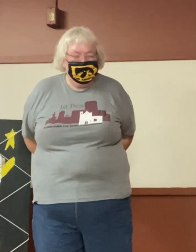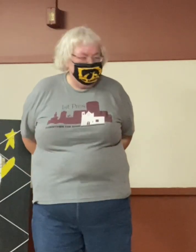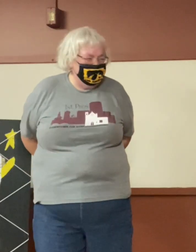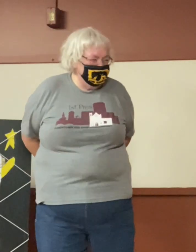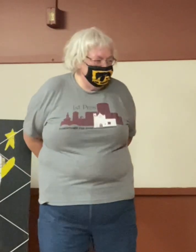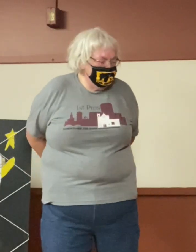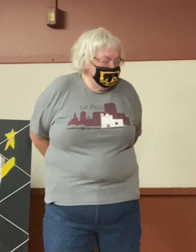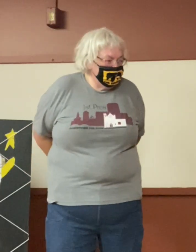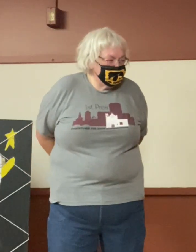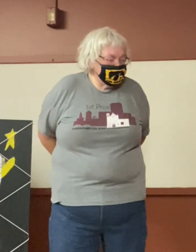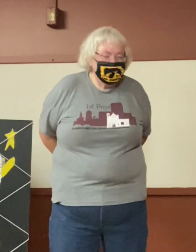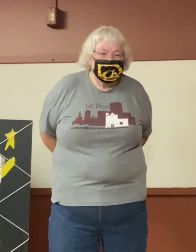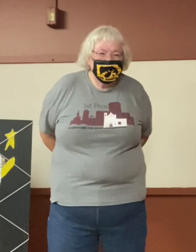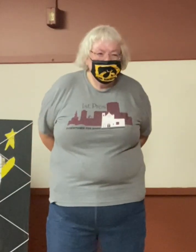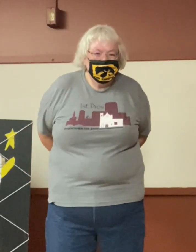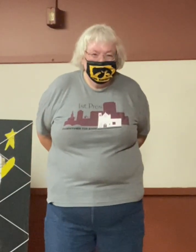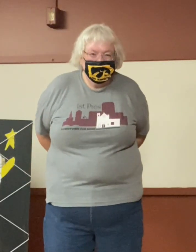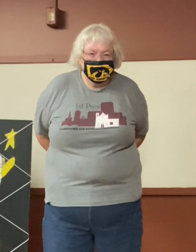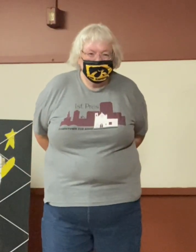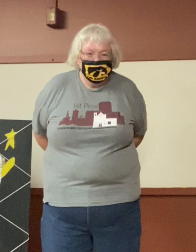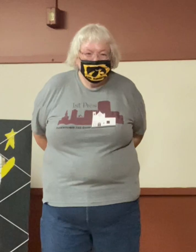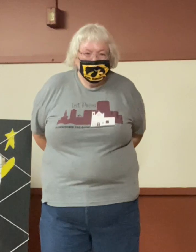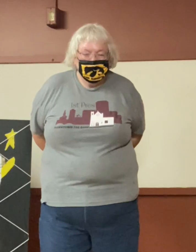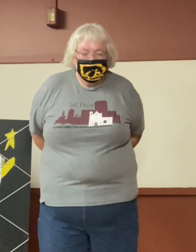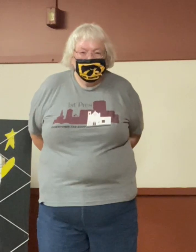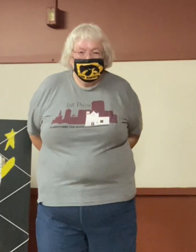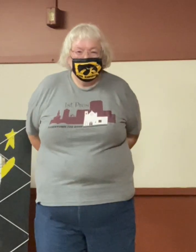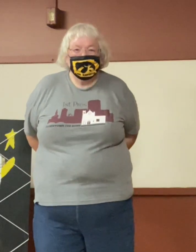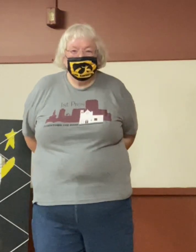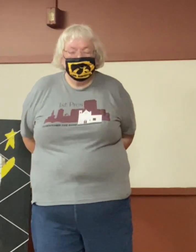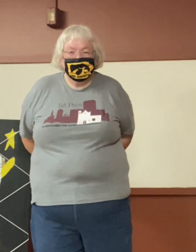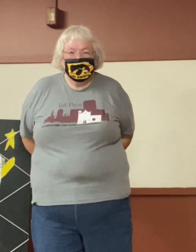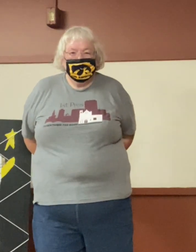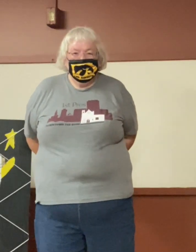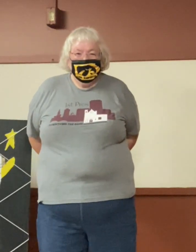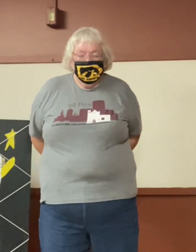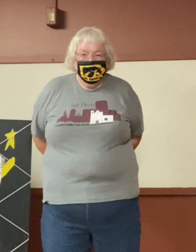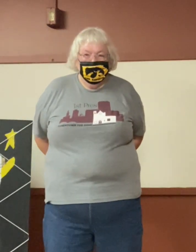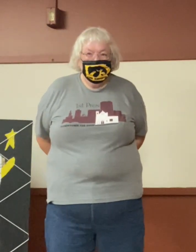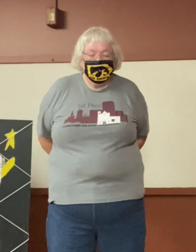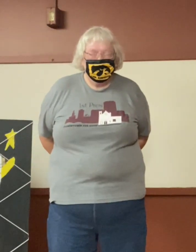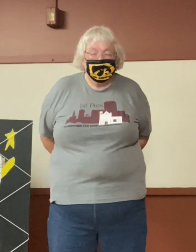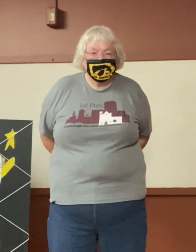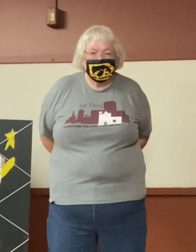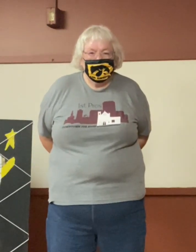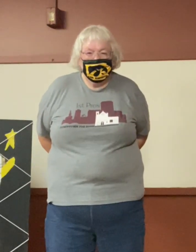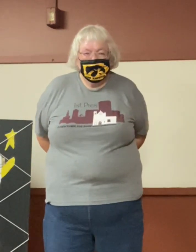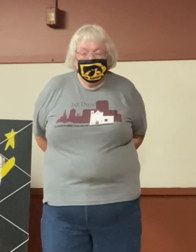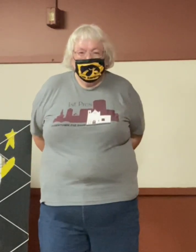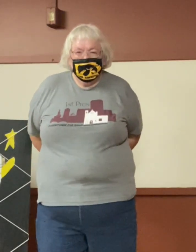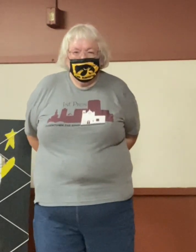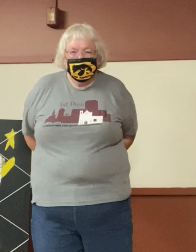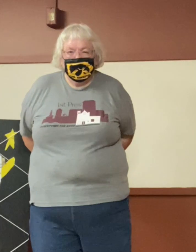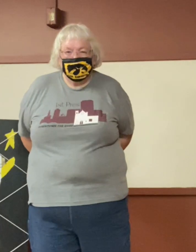Yeah. And just as we're thinking about the beautiful sun and the fall, and almost fall weather, or at least the first of fall. So